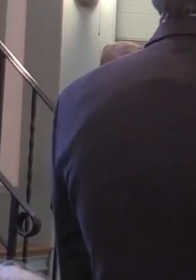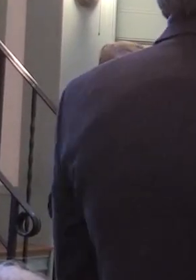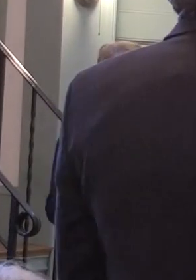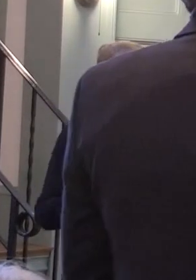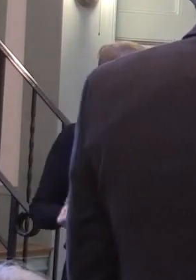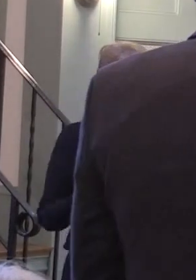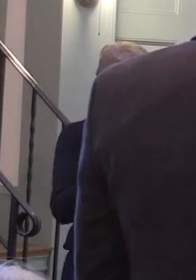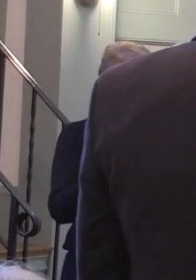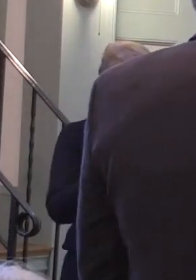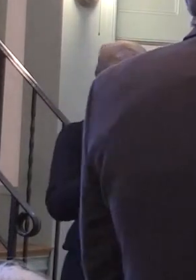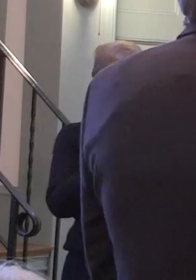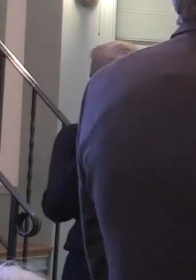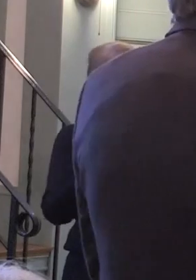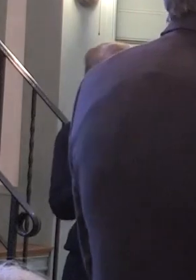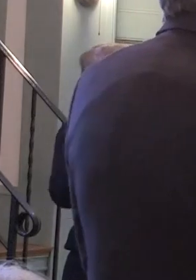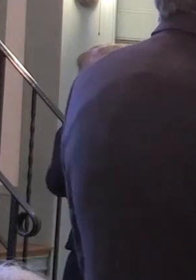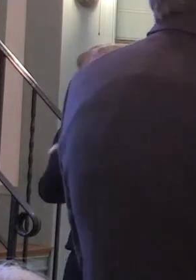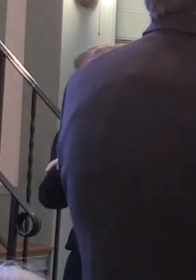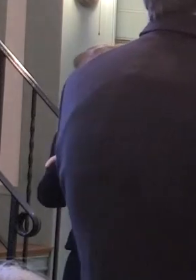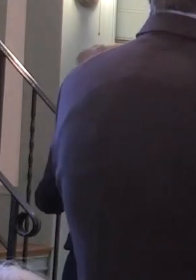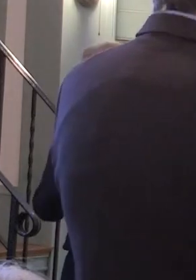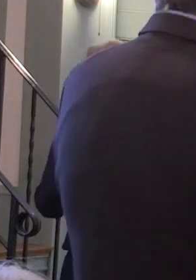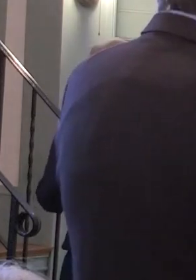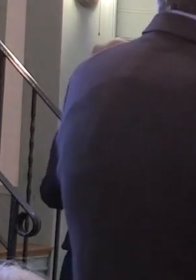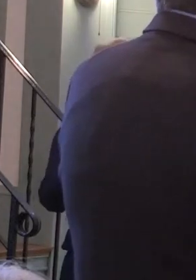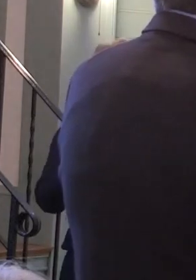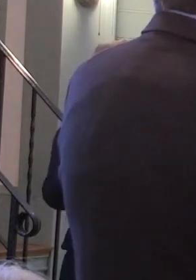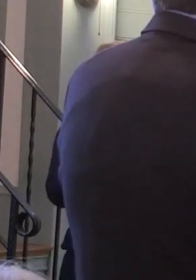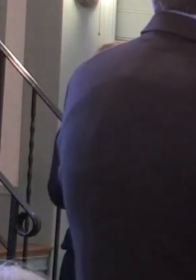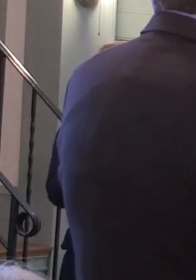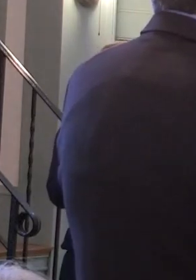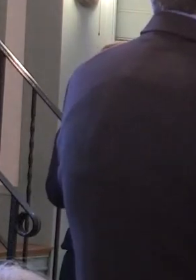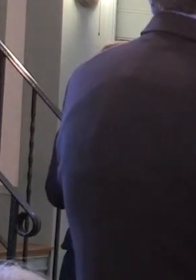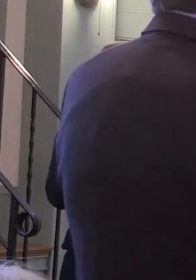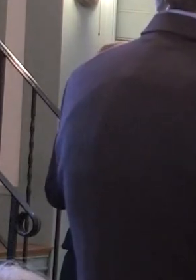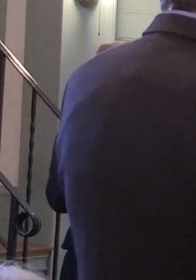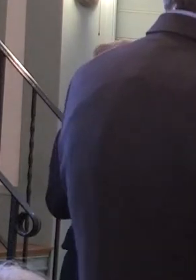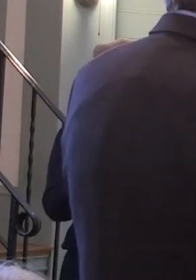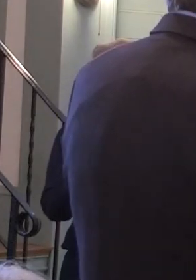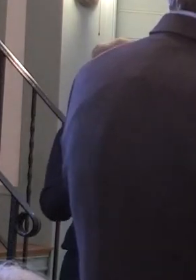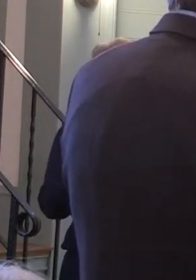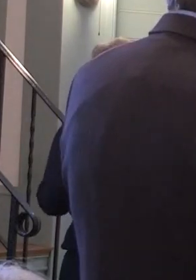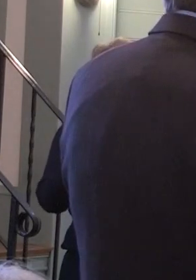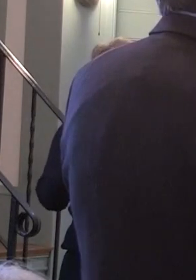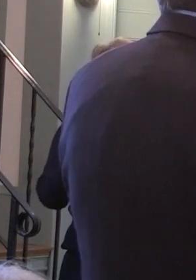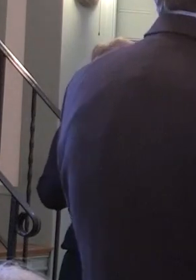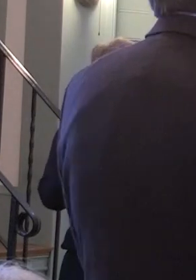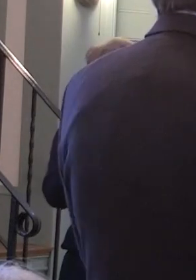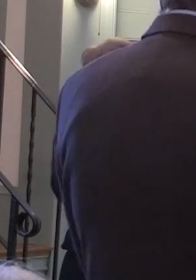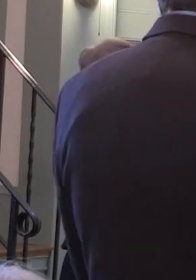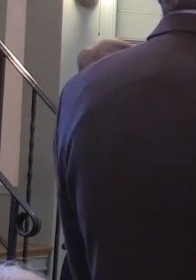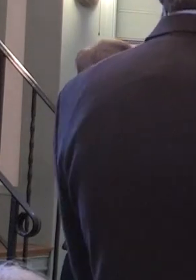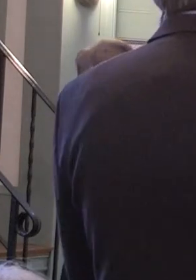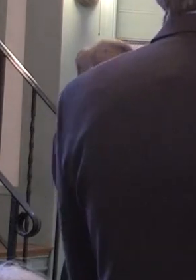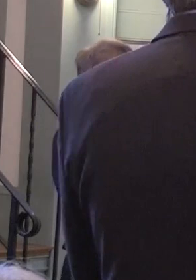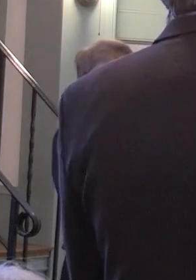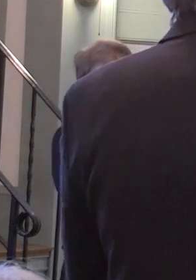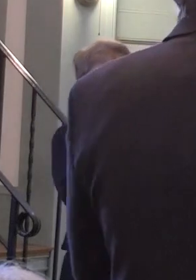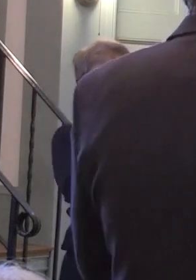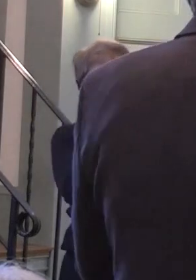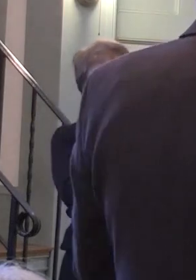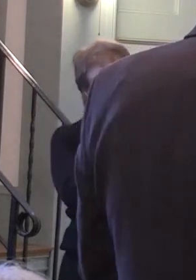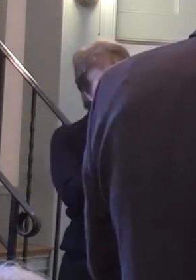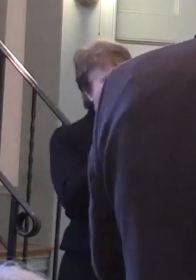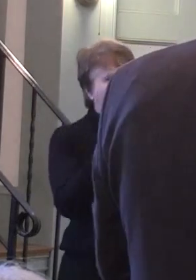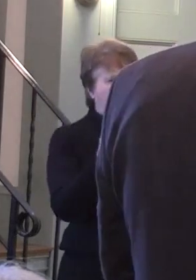next door. They go to the movies in the Woodtree Mall, where once a week they